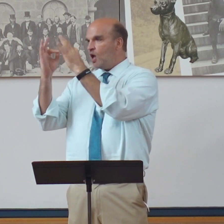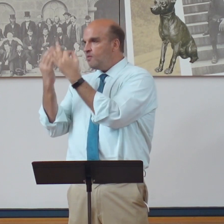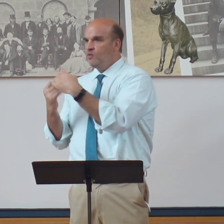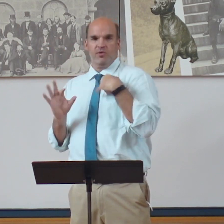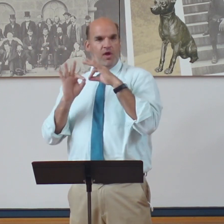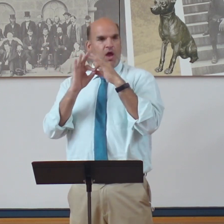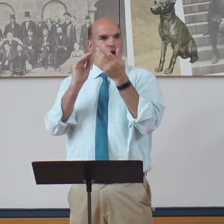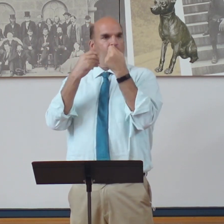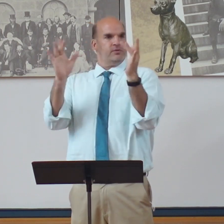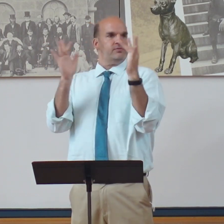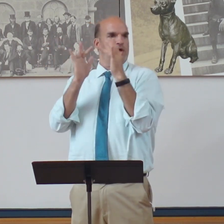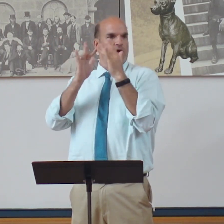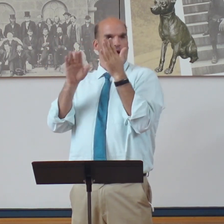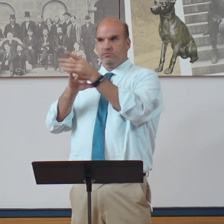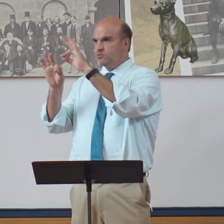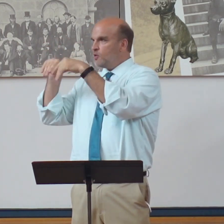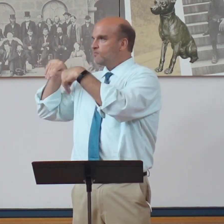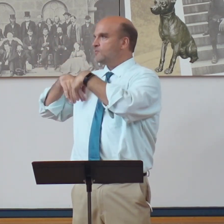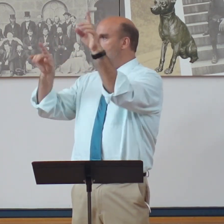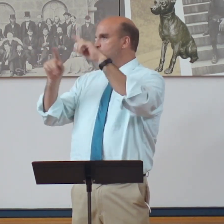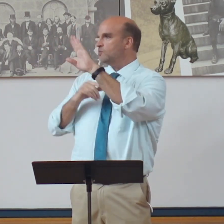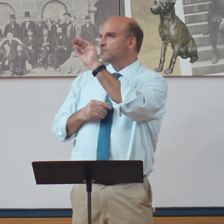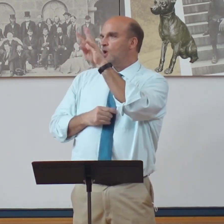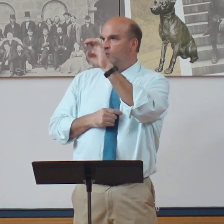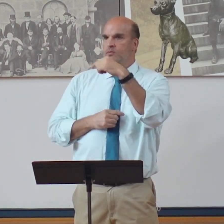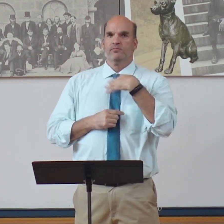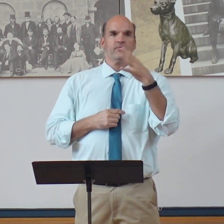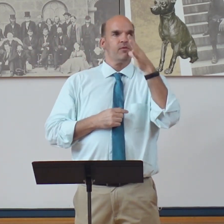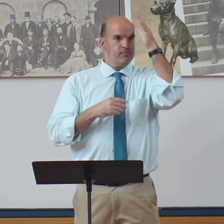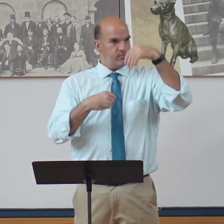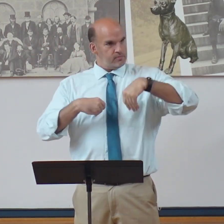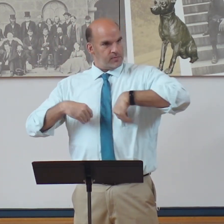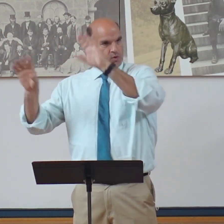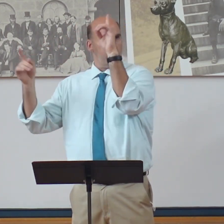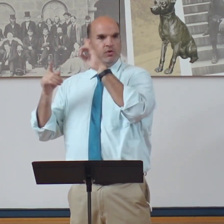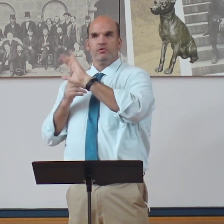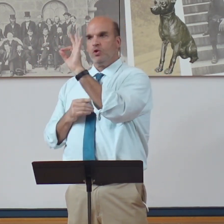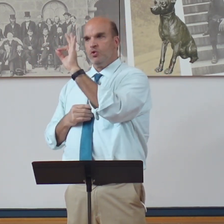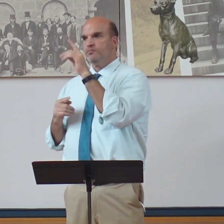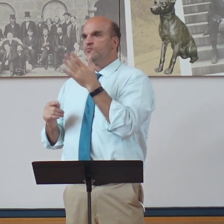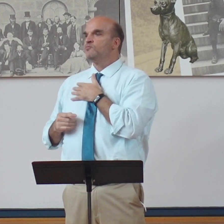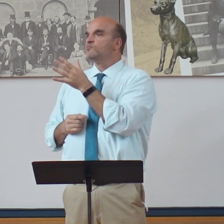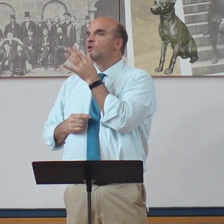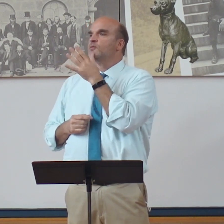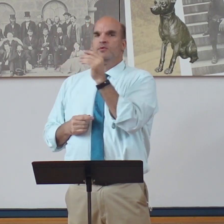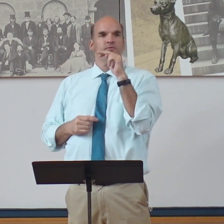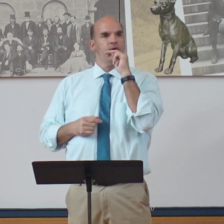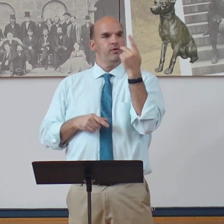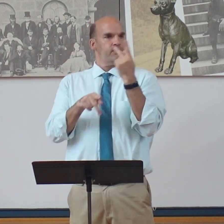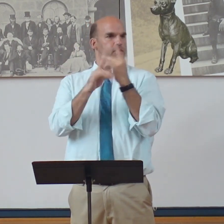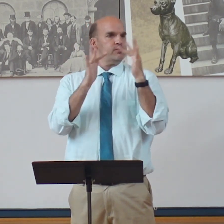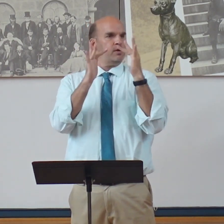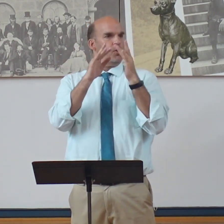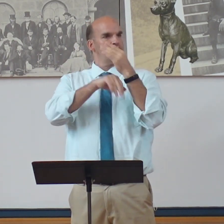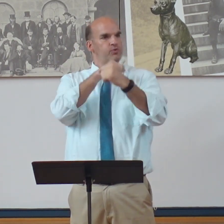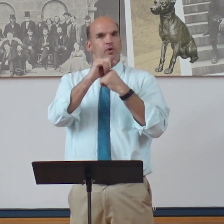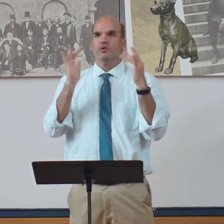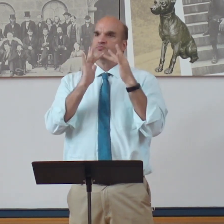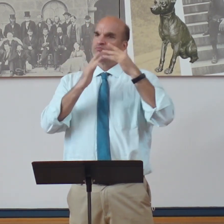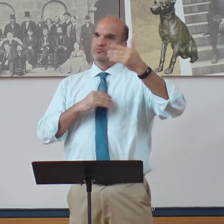her, she was one of my earliest teachers. They moved to Bumbui, and my family moved to Frederick. And regardless,